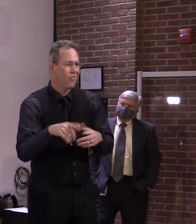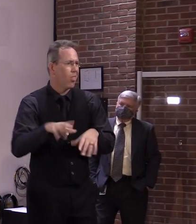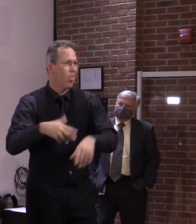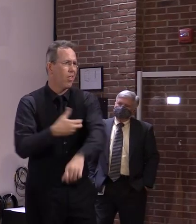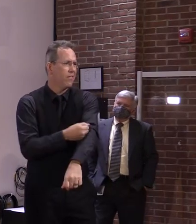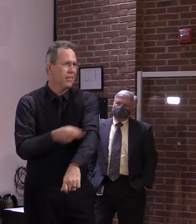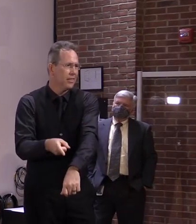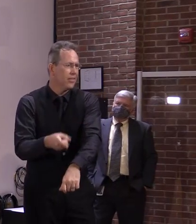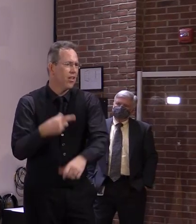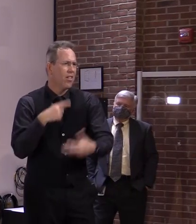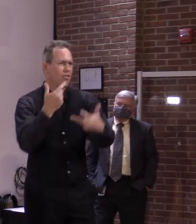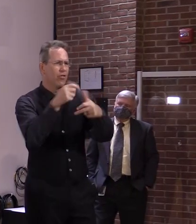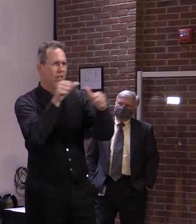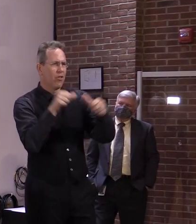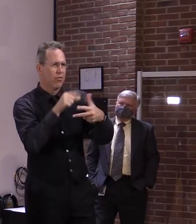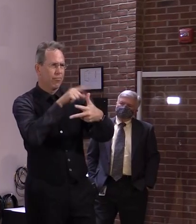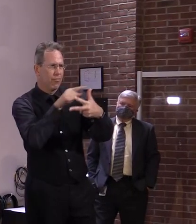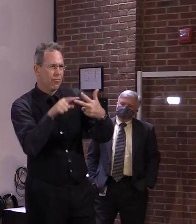in that arena for sure.